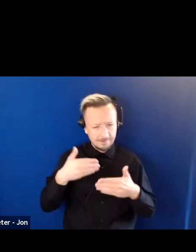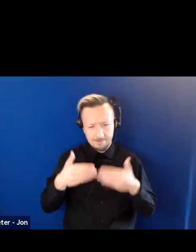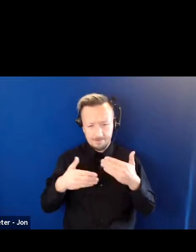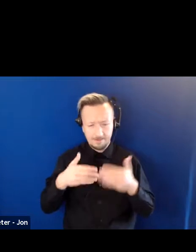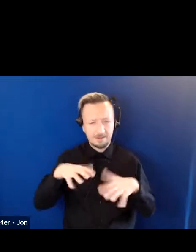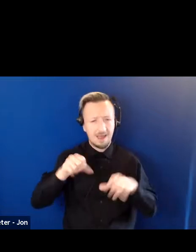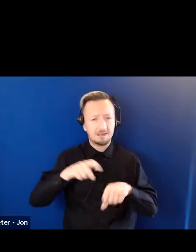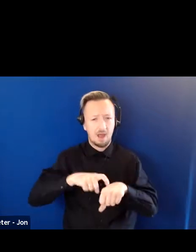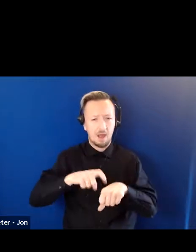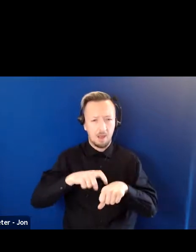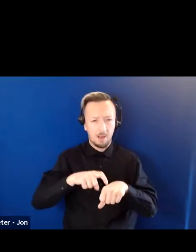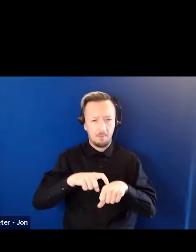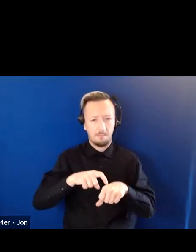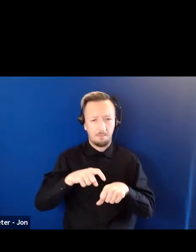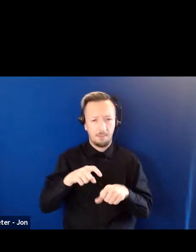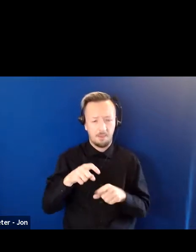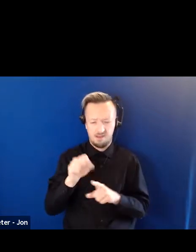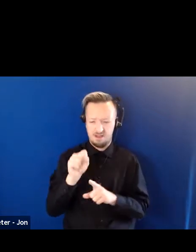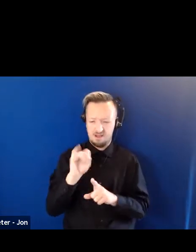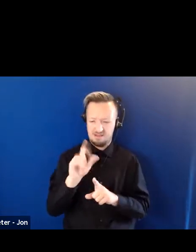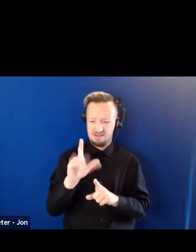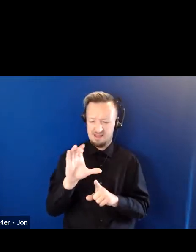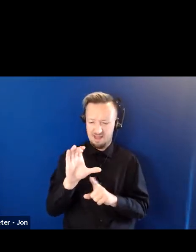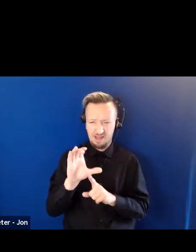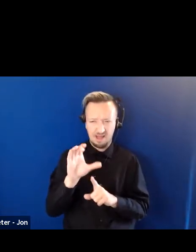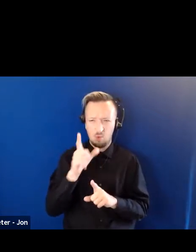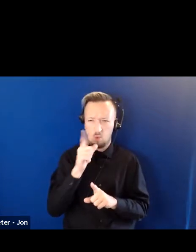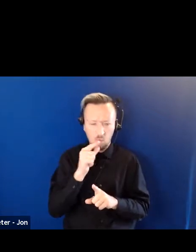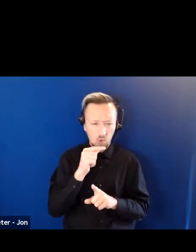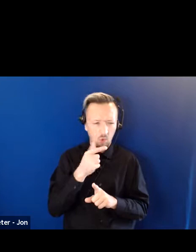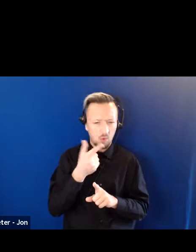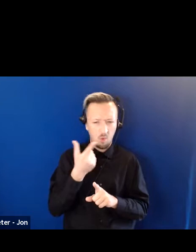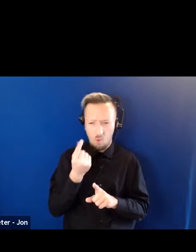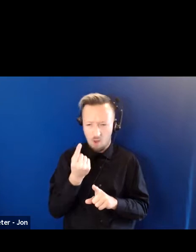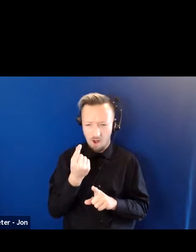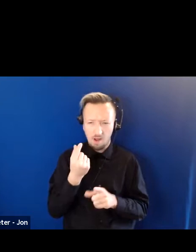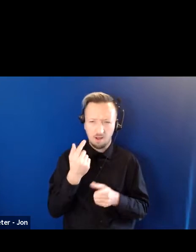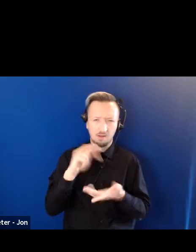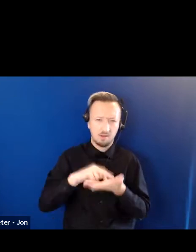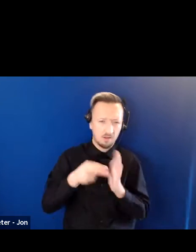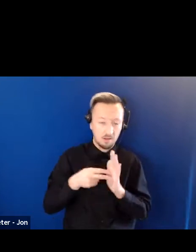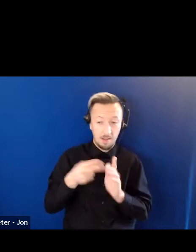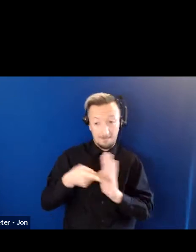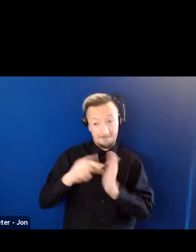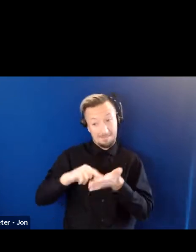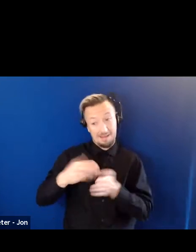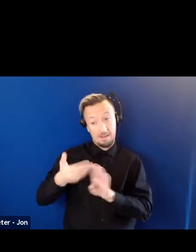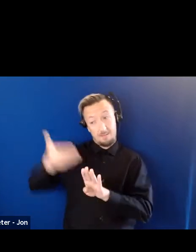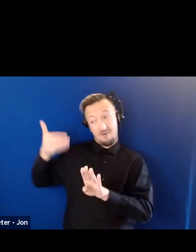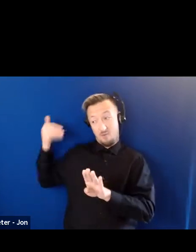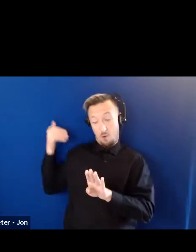rebrand what and who the Silk actually is. And not that my predecessor didn't do a great